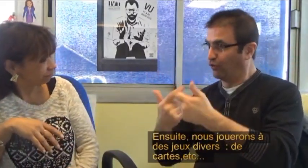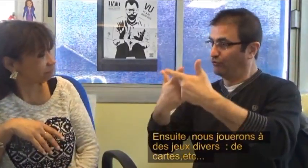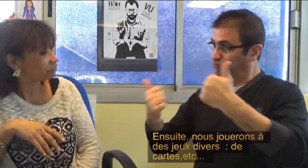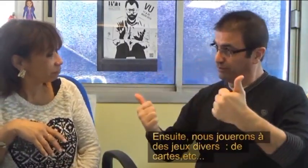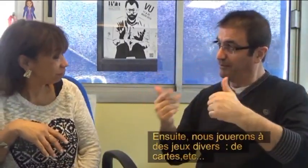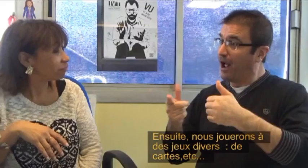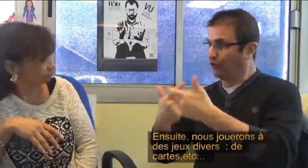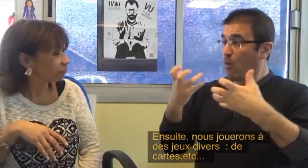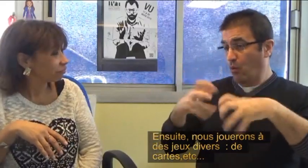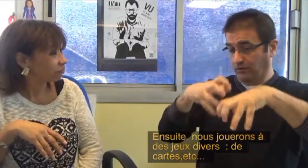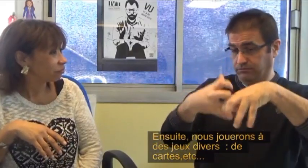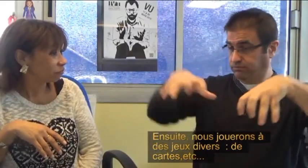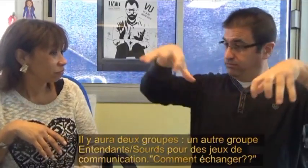slow down.